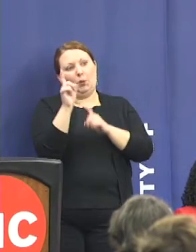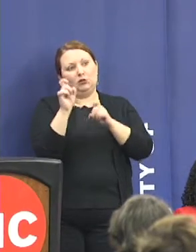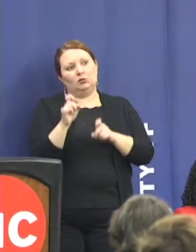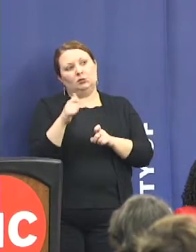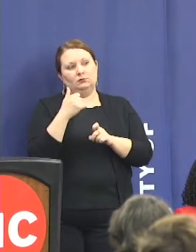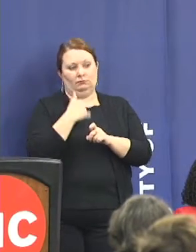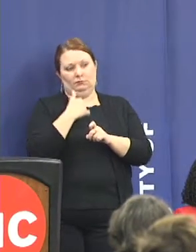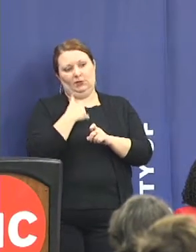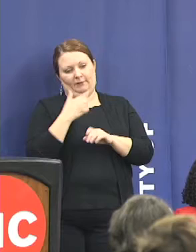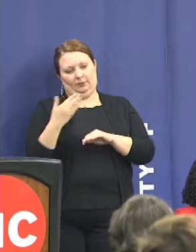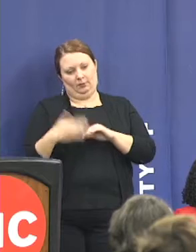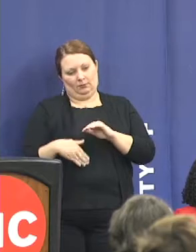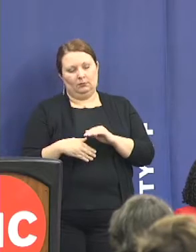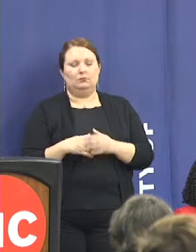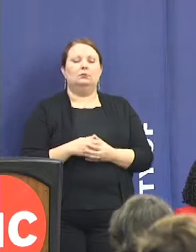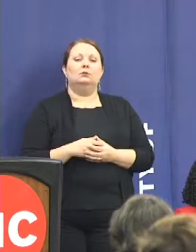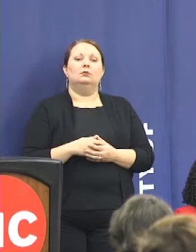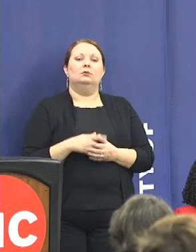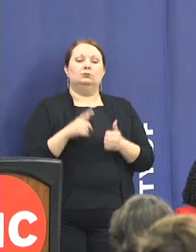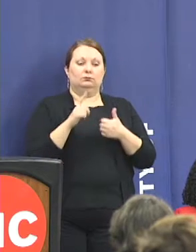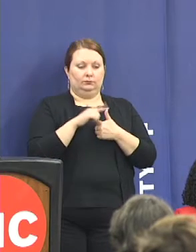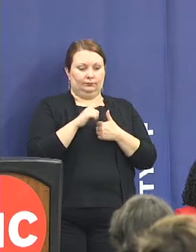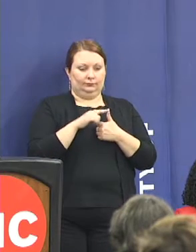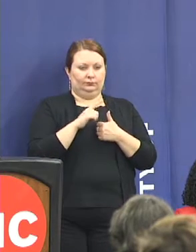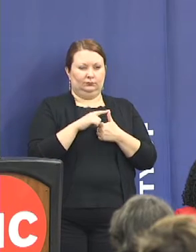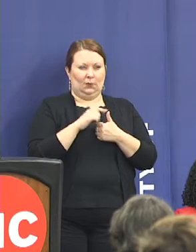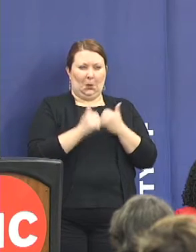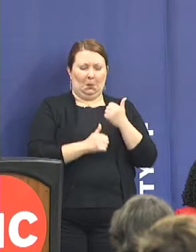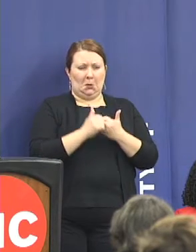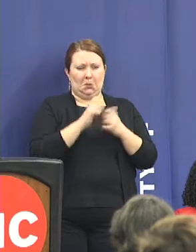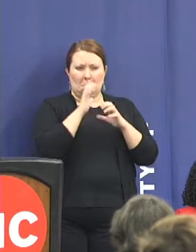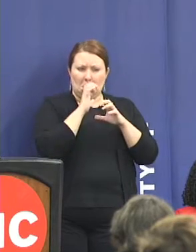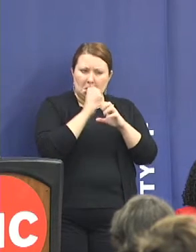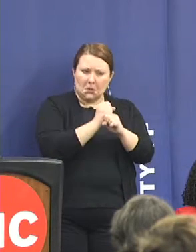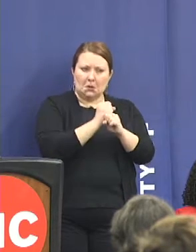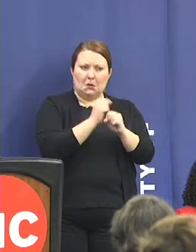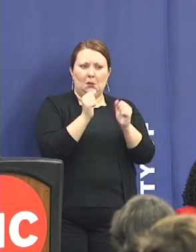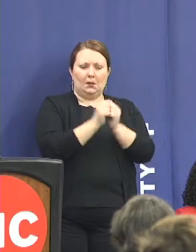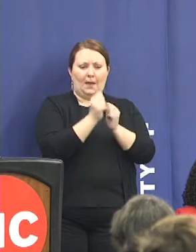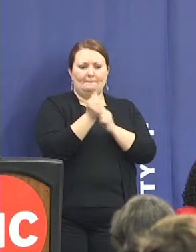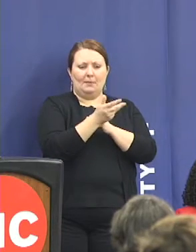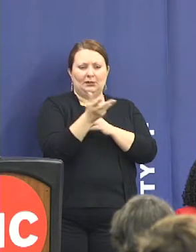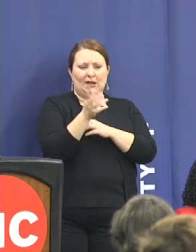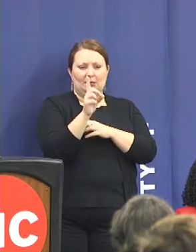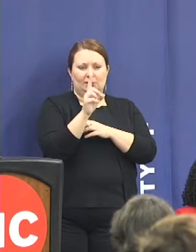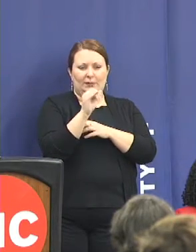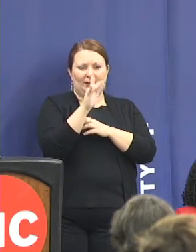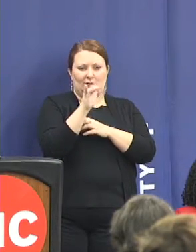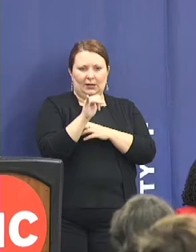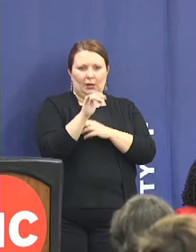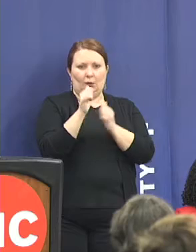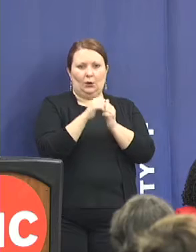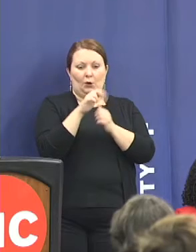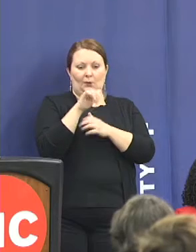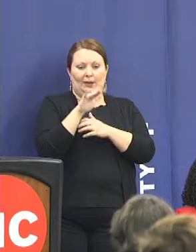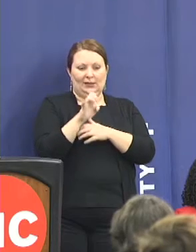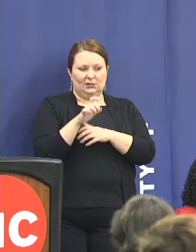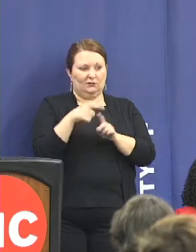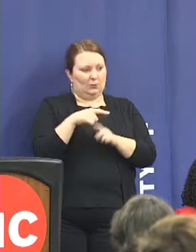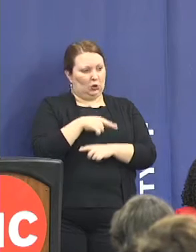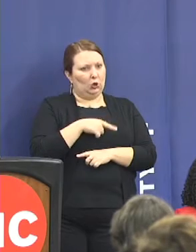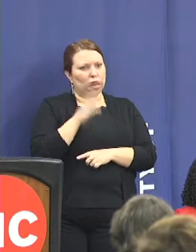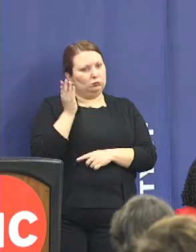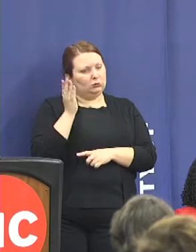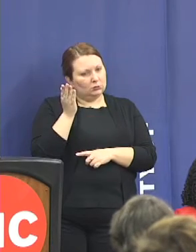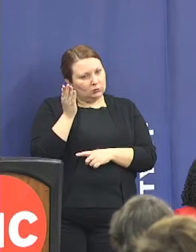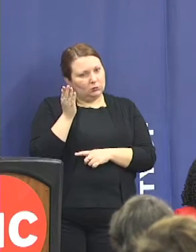in the end. One, what I find most compelling with the multidimensionality of race that Dr. Lopez